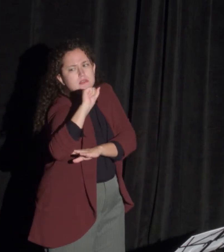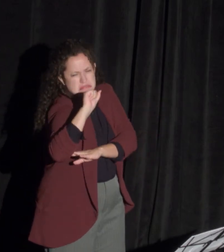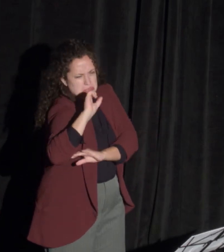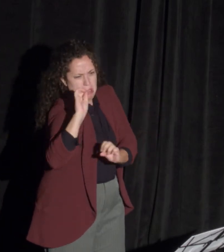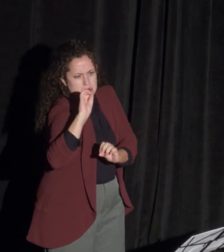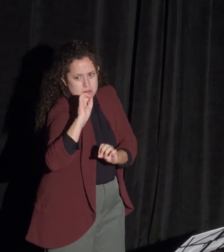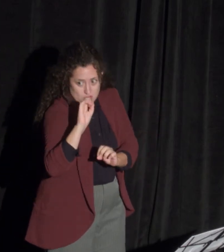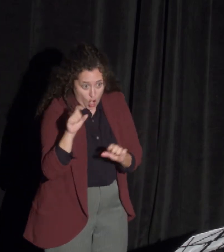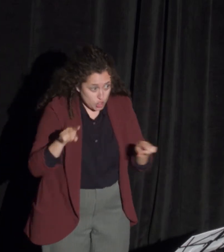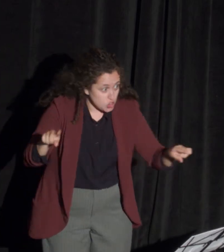rebels?